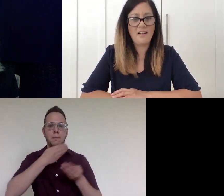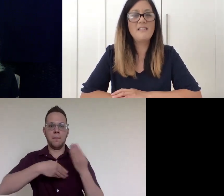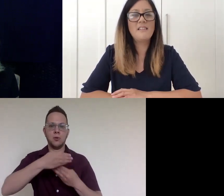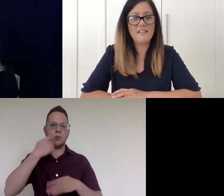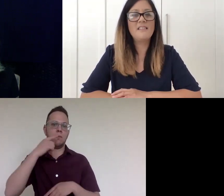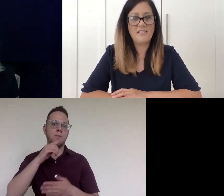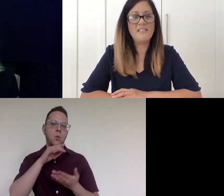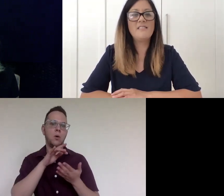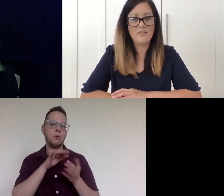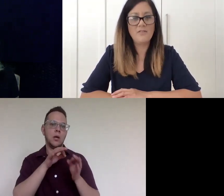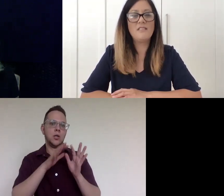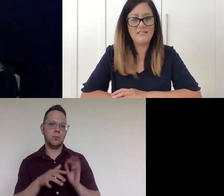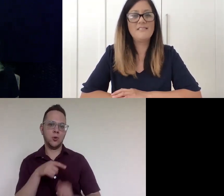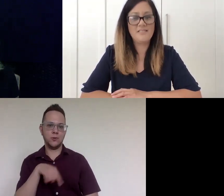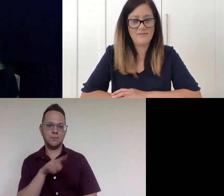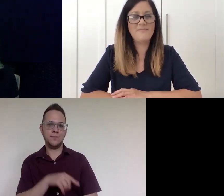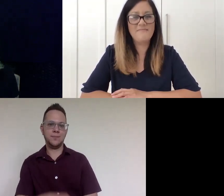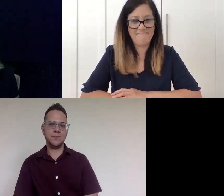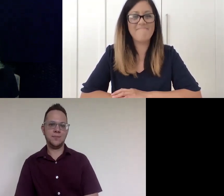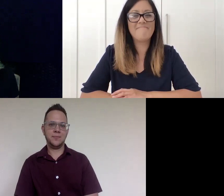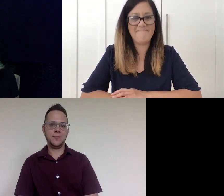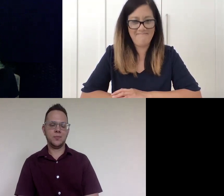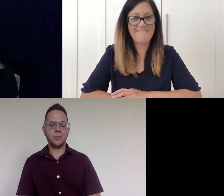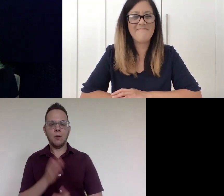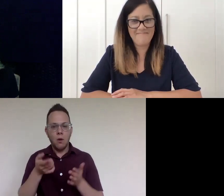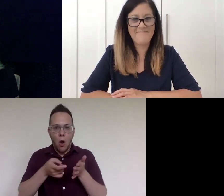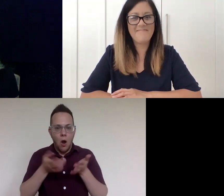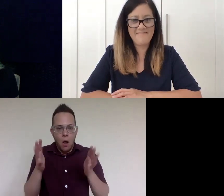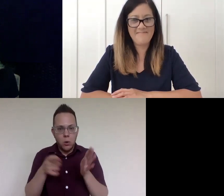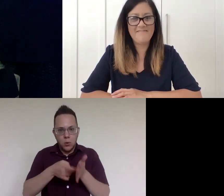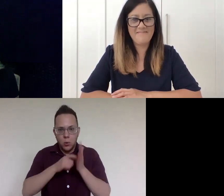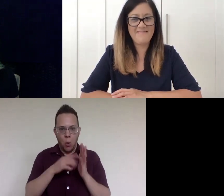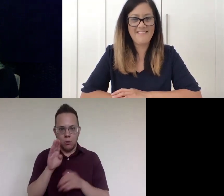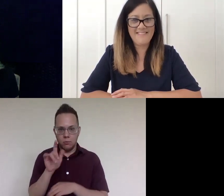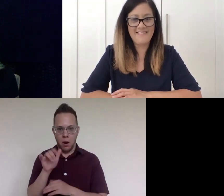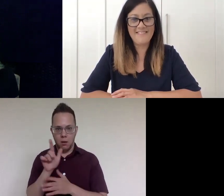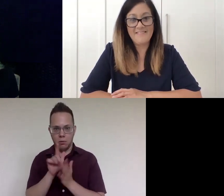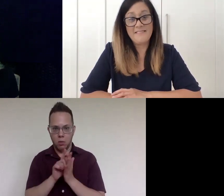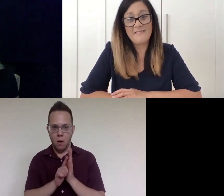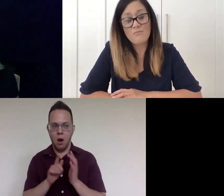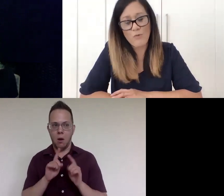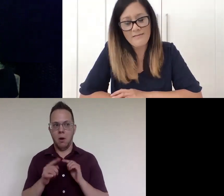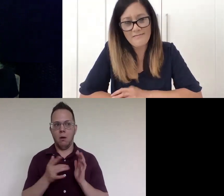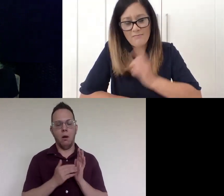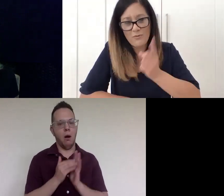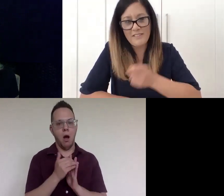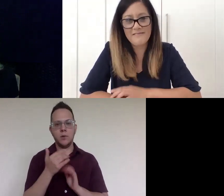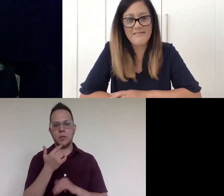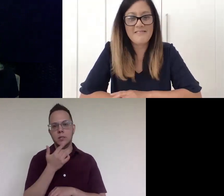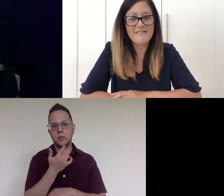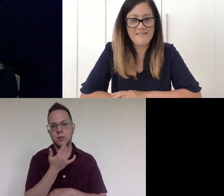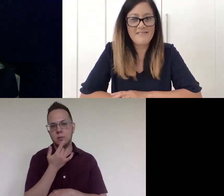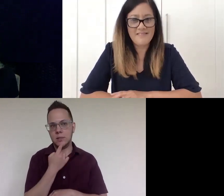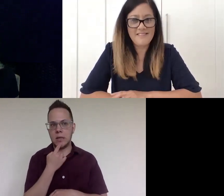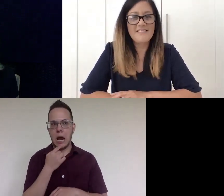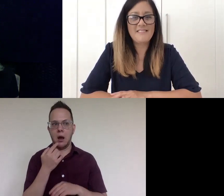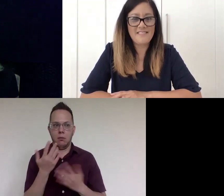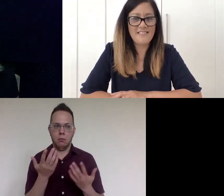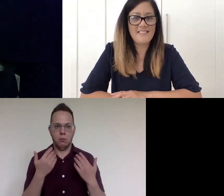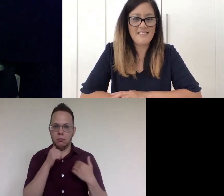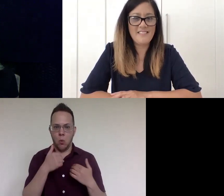law. But sadly, a lot of times the hospital or the doctor will say, oh, we don't have